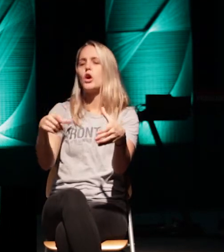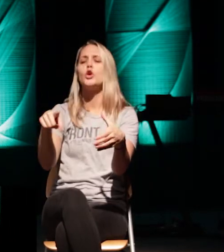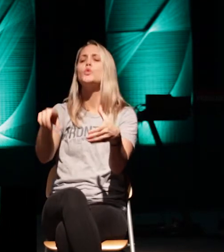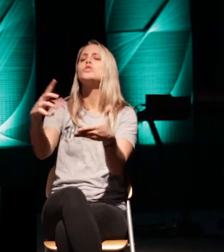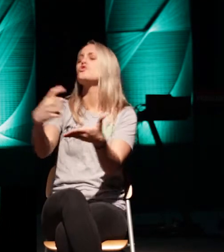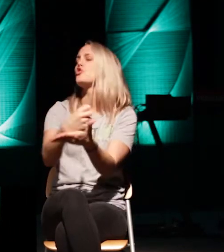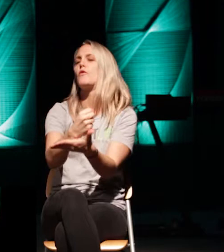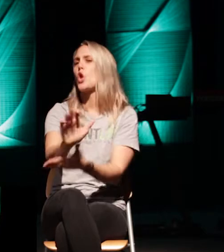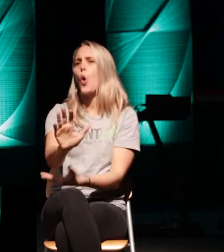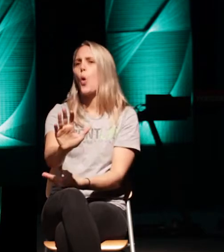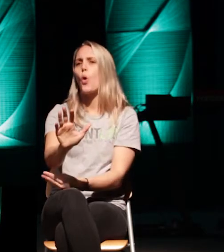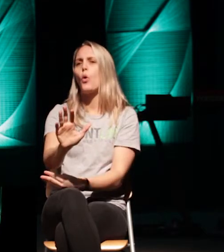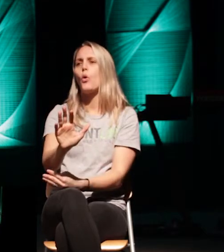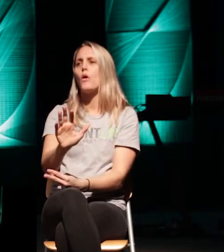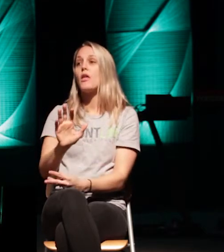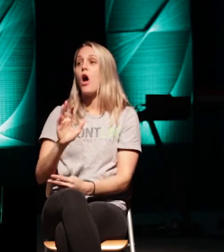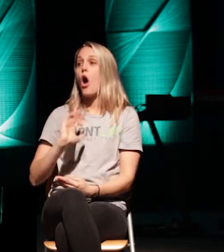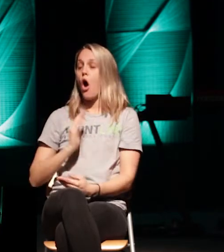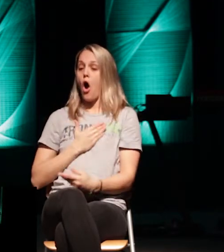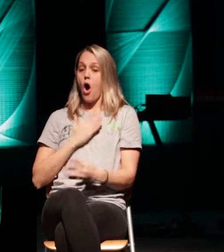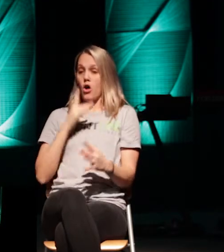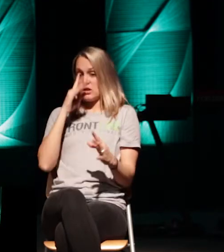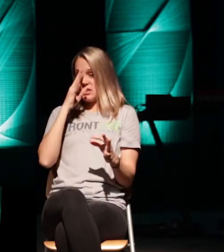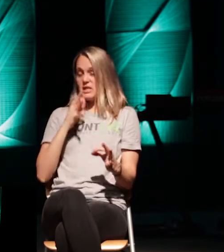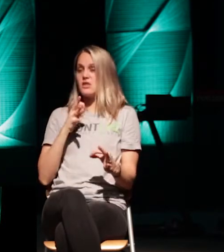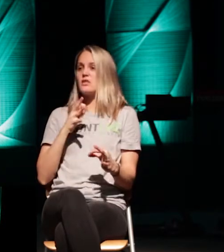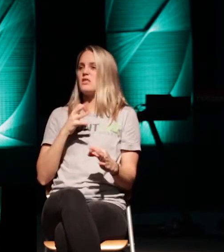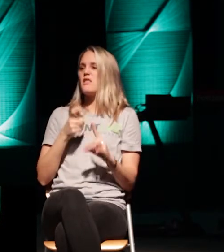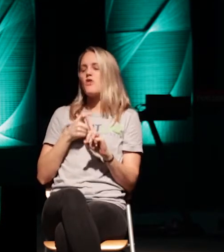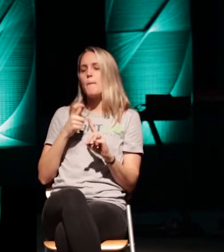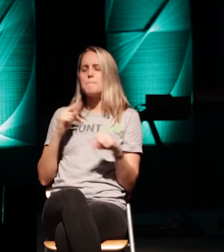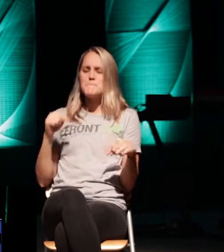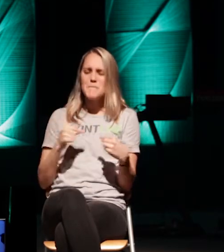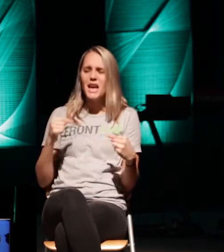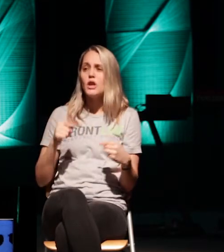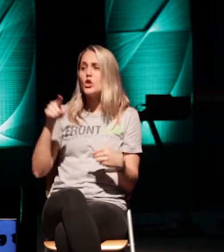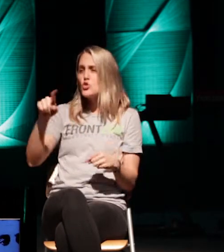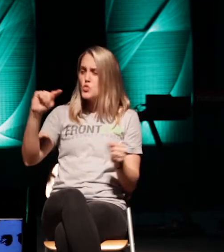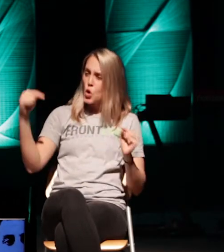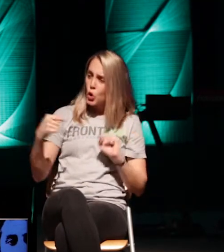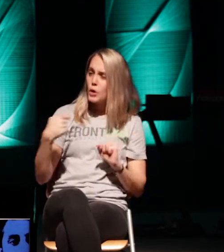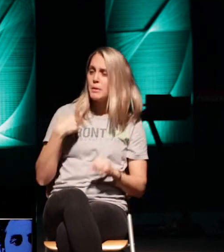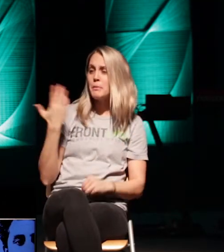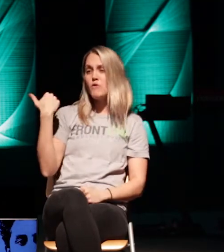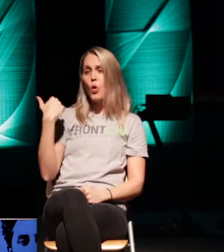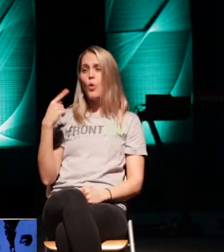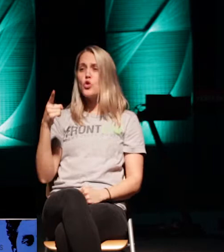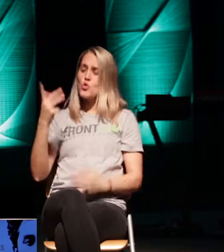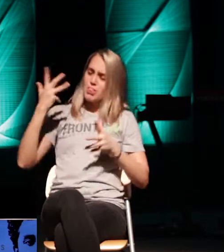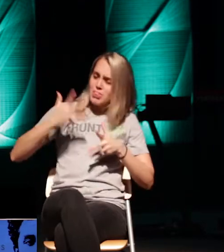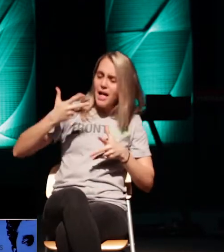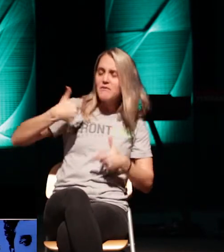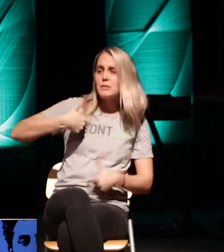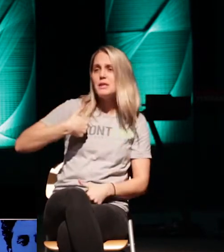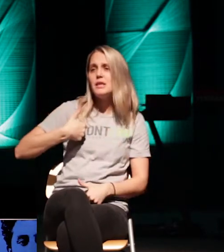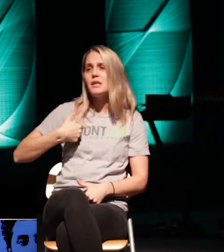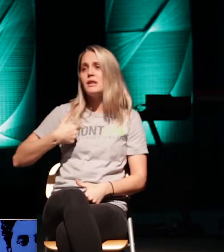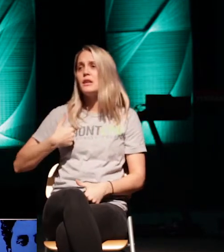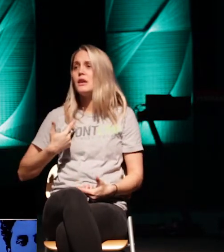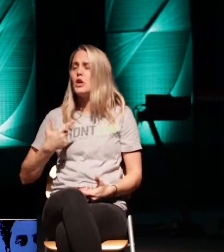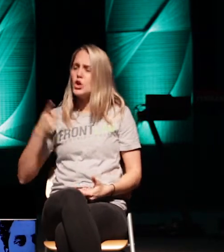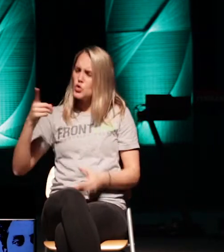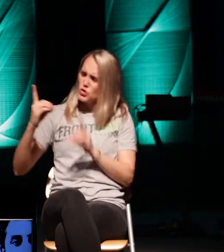comes from a place of pain for us. You've hurt me in the past, or you left me. You abandoned me,